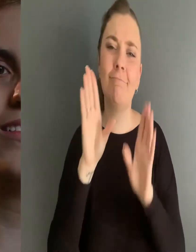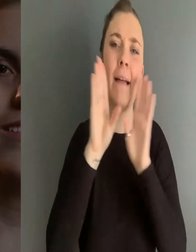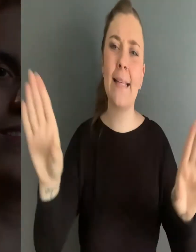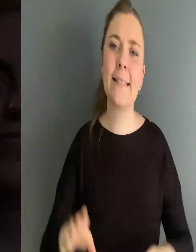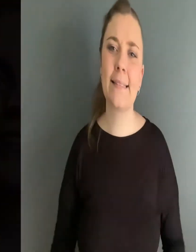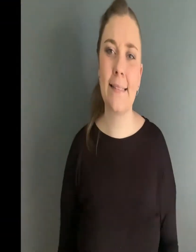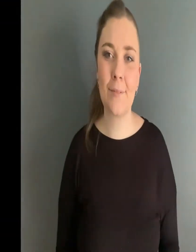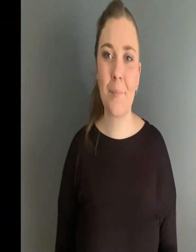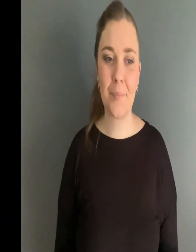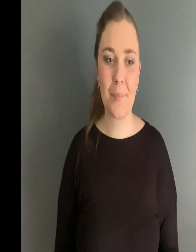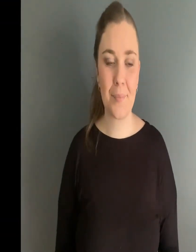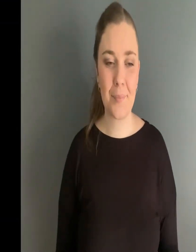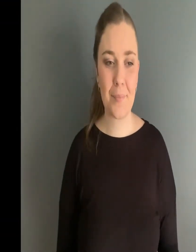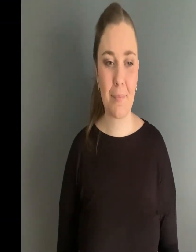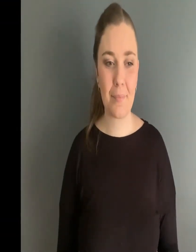amazing.